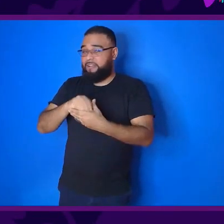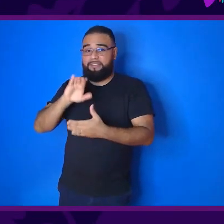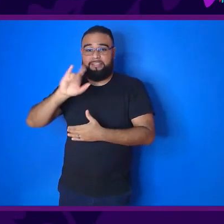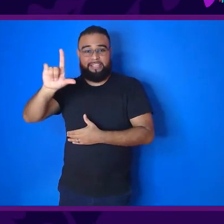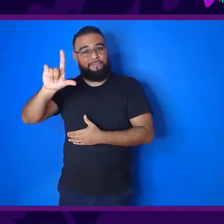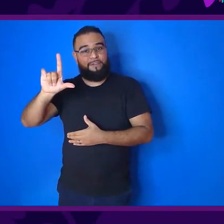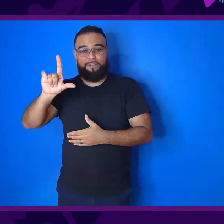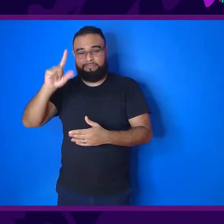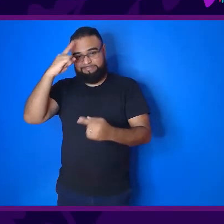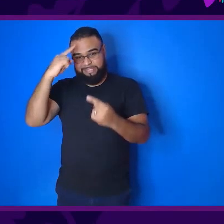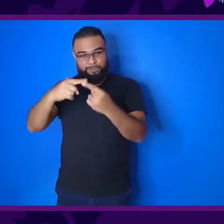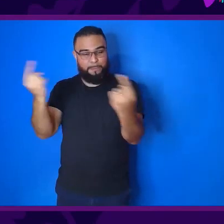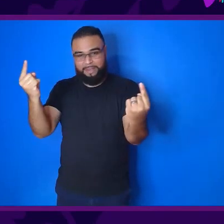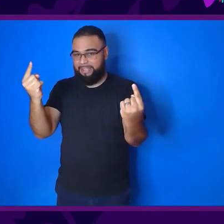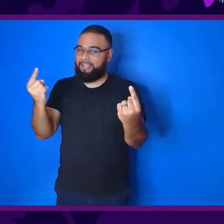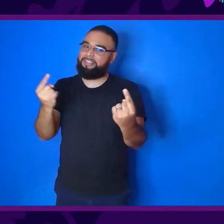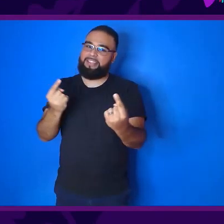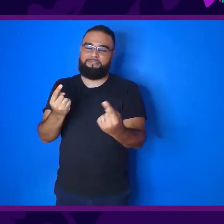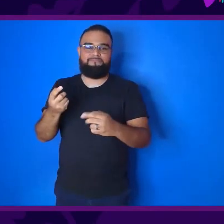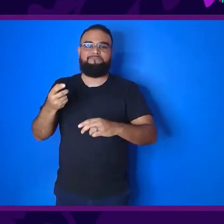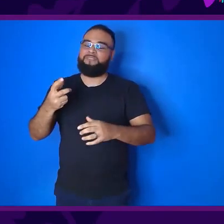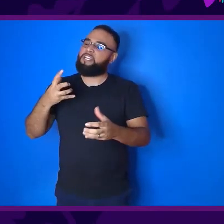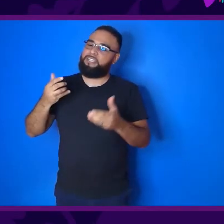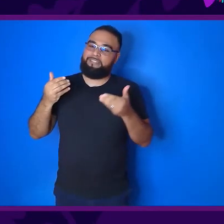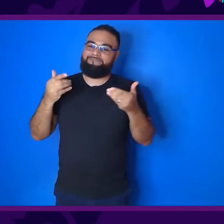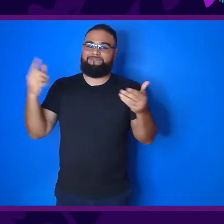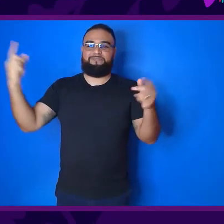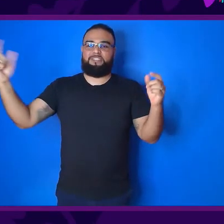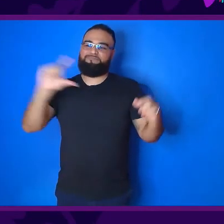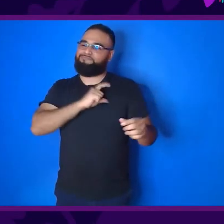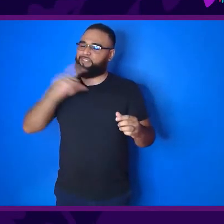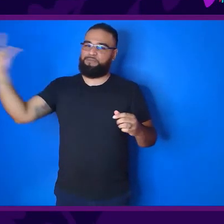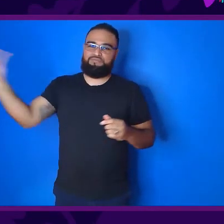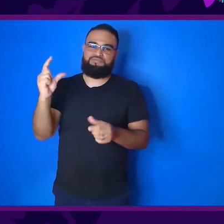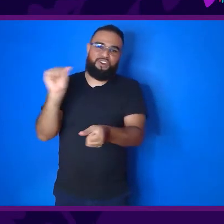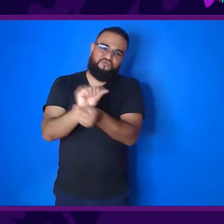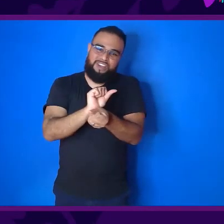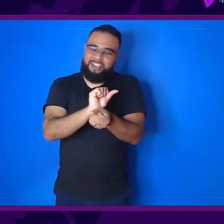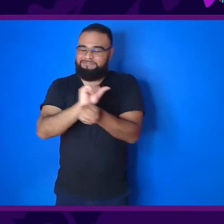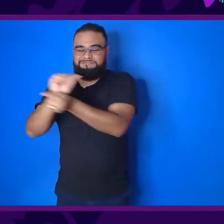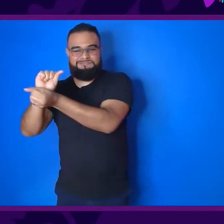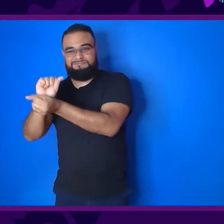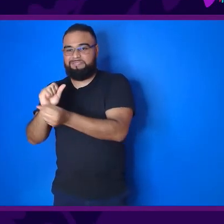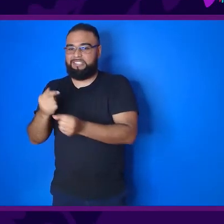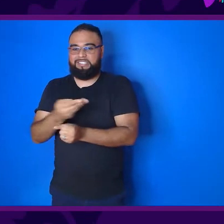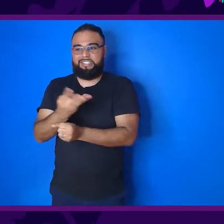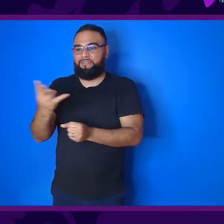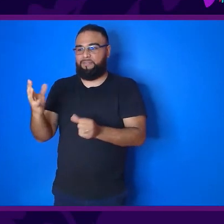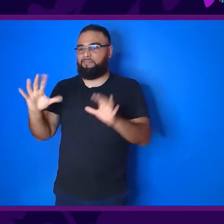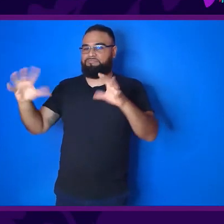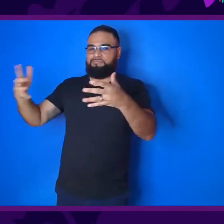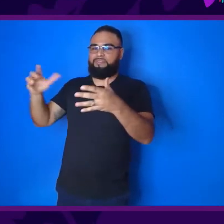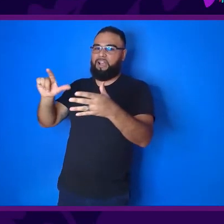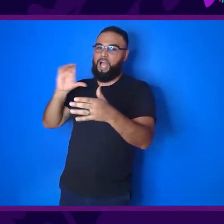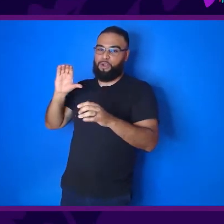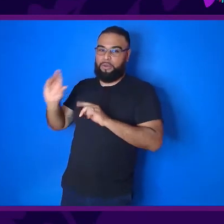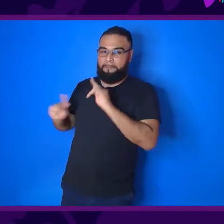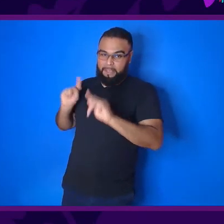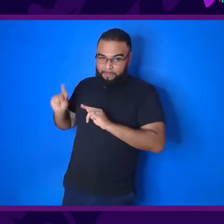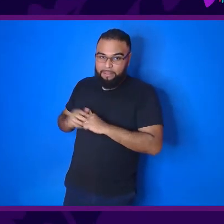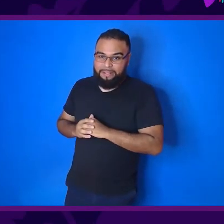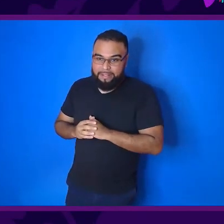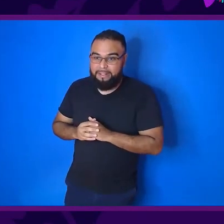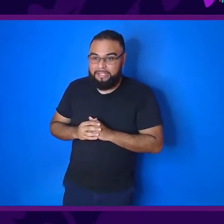with a couple of hundred other people. It meant so much to me, because for so long, things operated